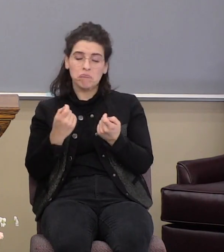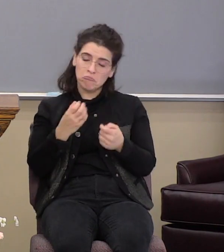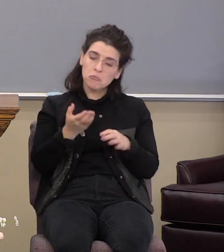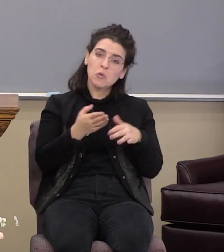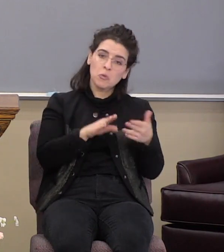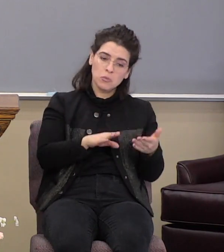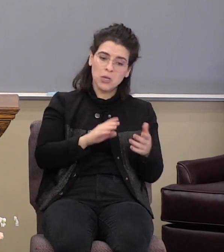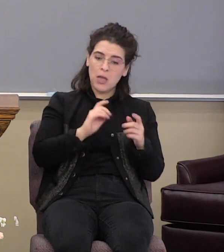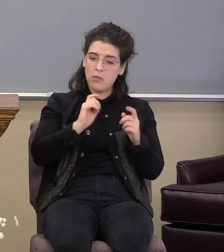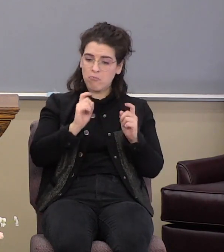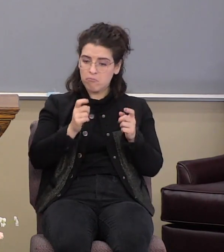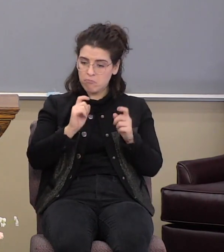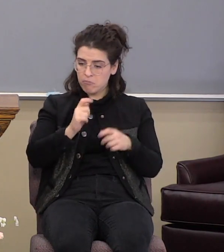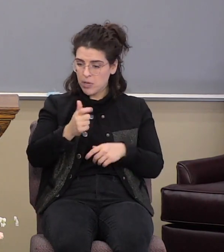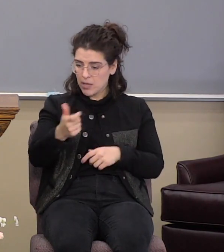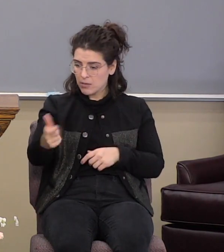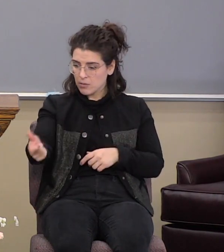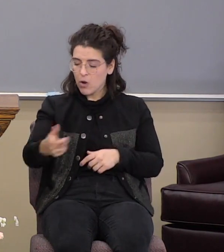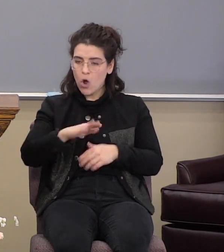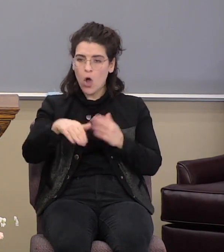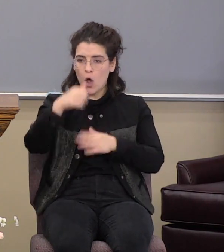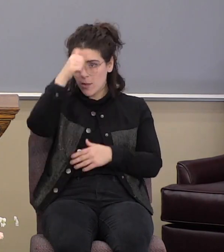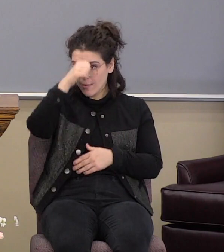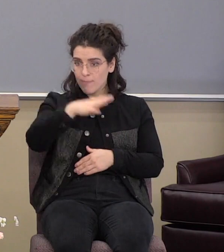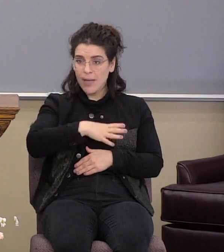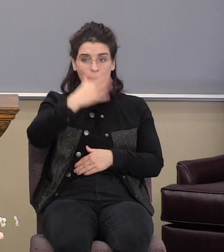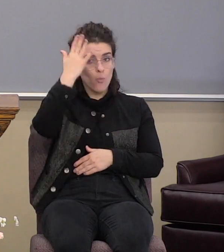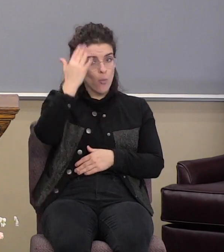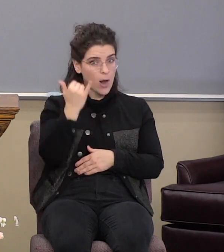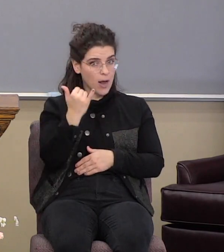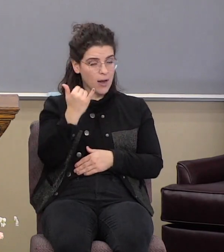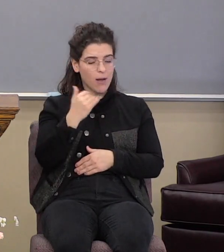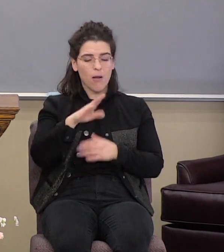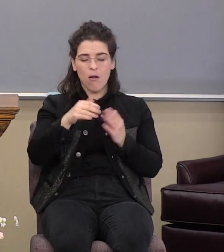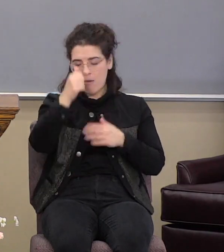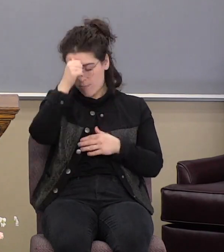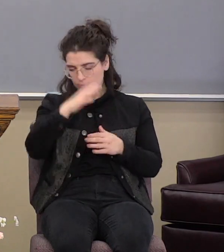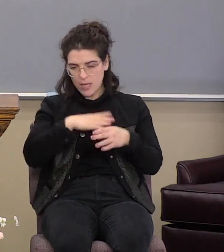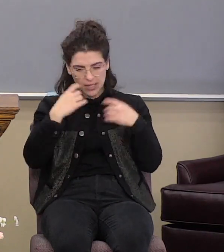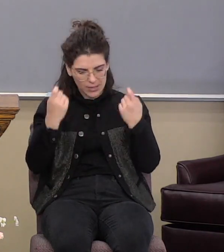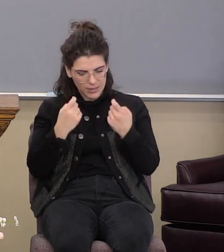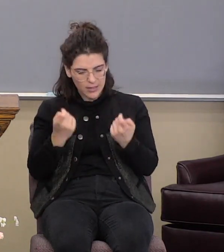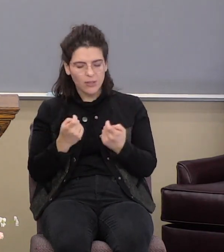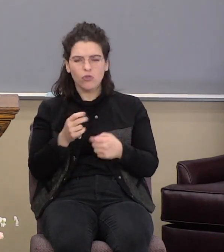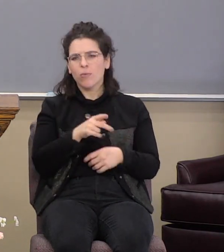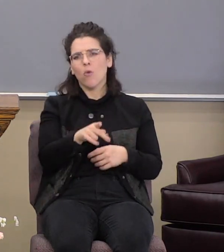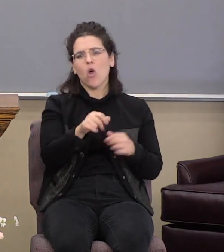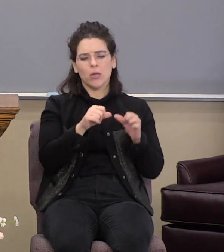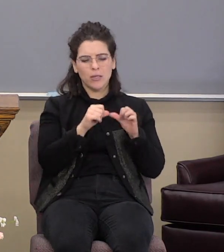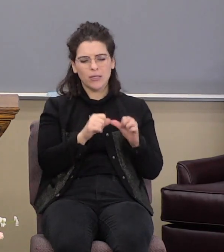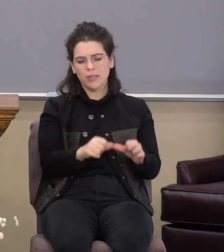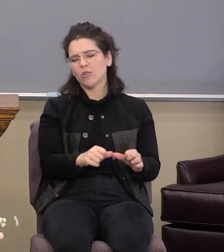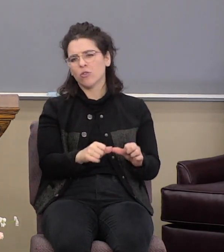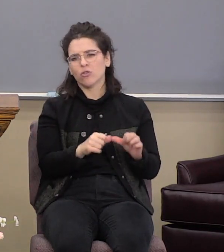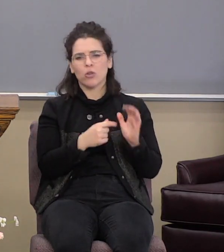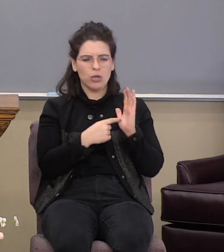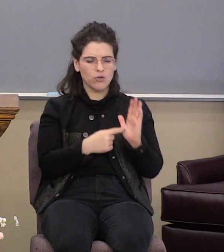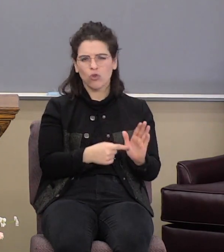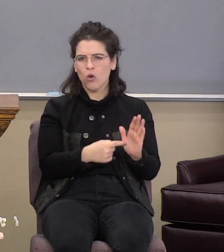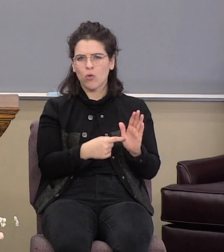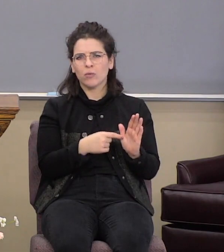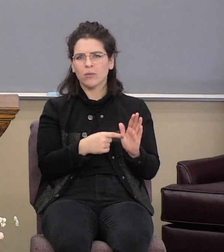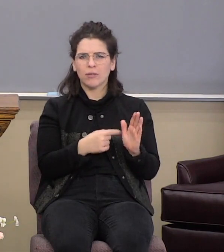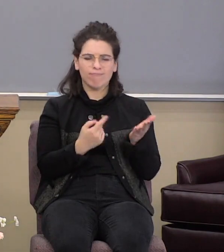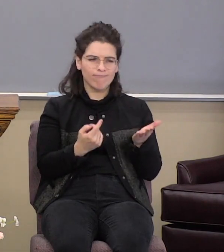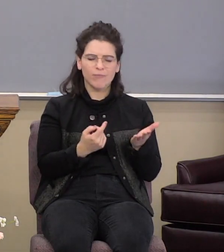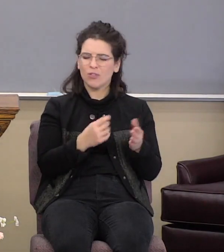men, for that all have what? Sinned. And then Paul goes on, and not exclusively, but he begins to demonstrate, listen, there